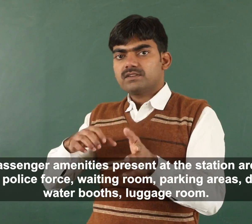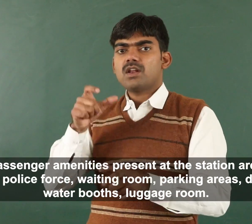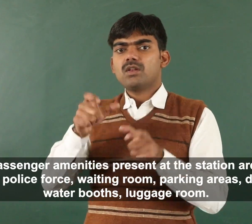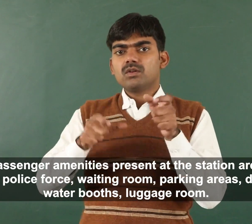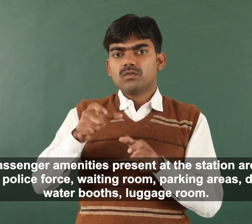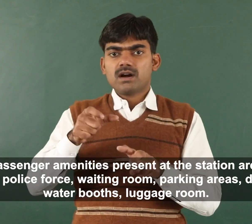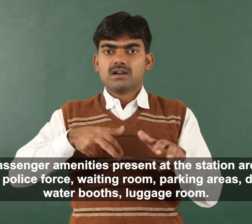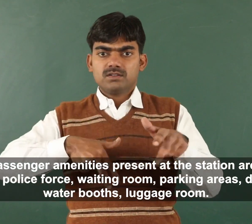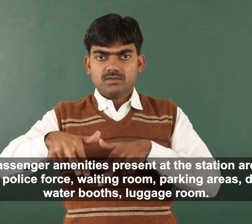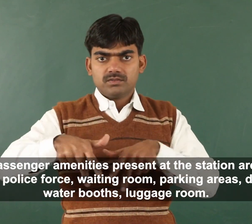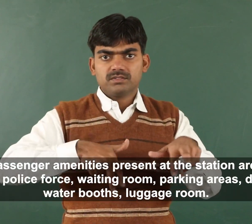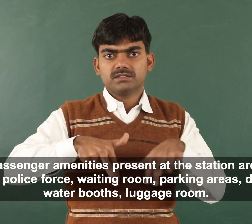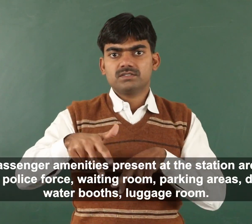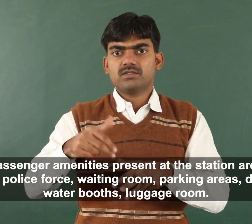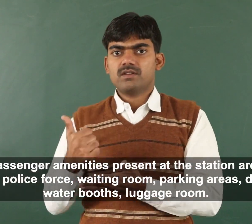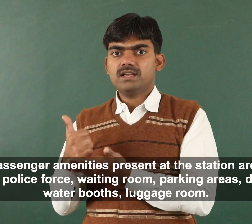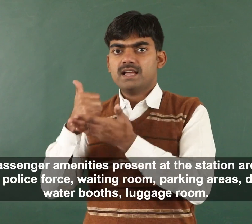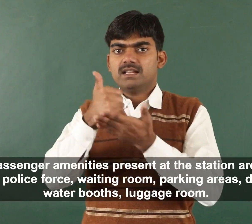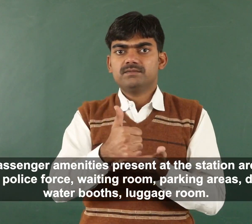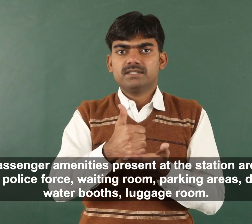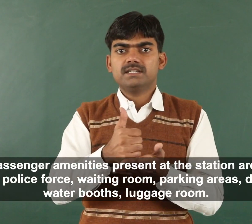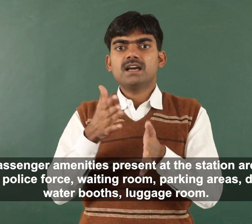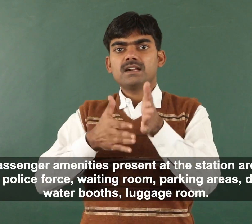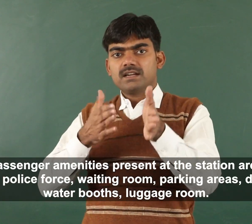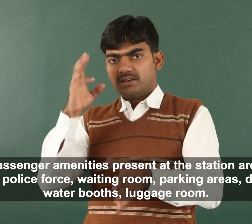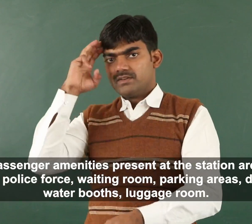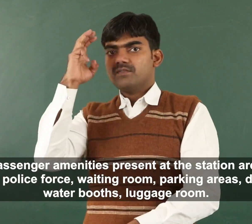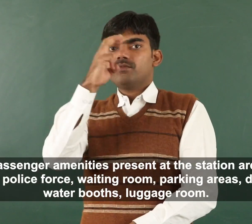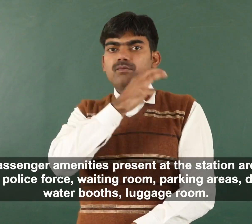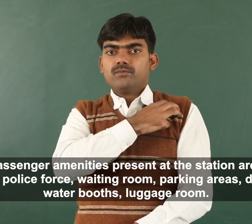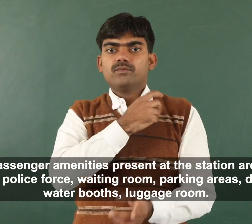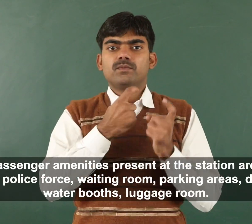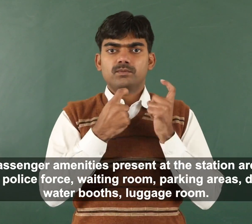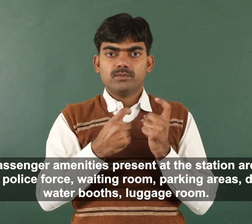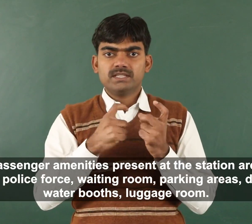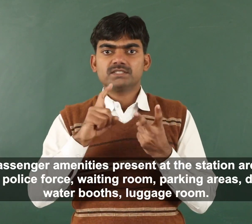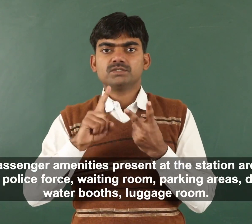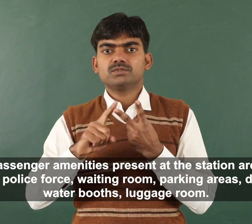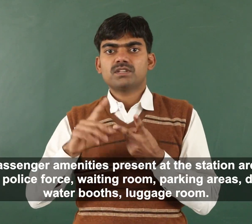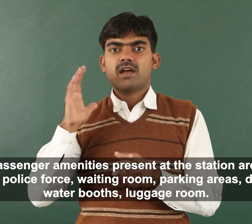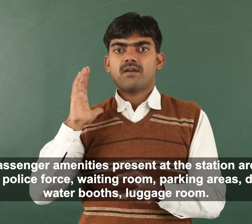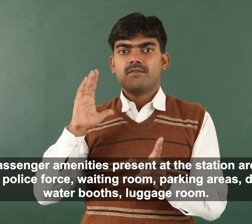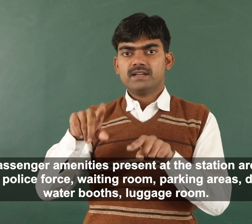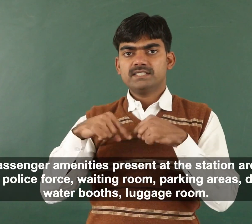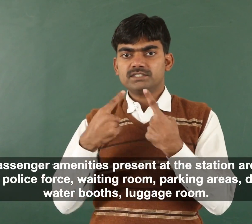present at the station are Railway Police Force, Waiting Room, Parking Areas,